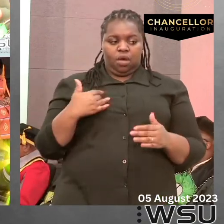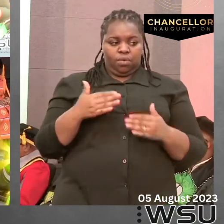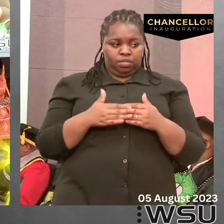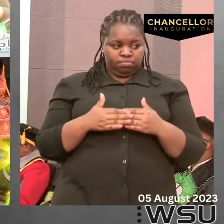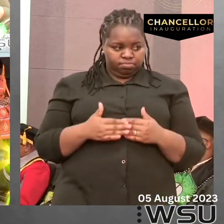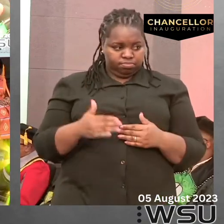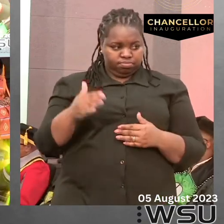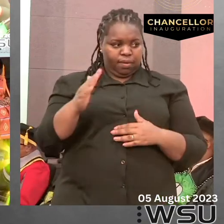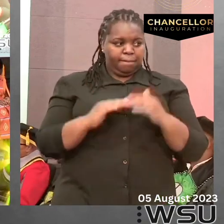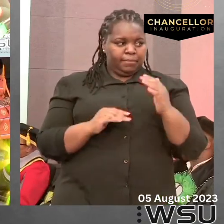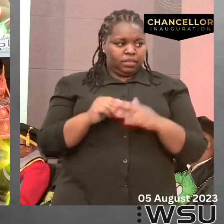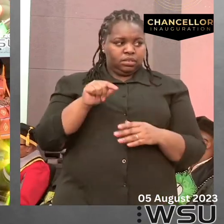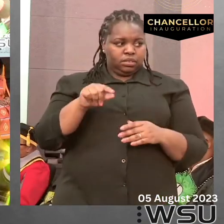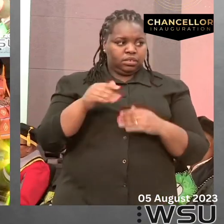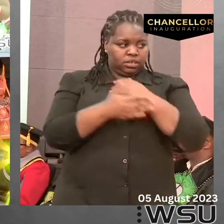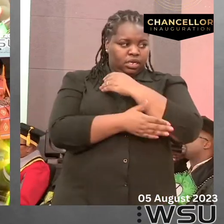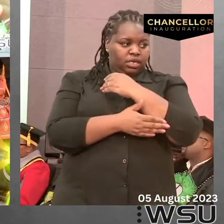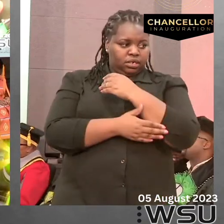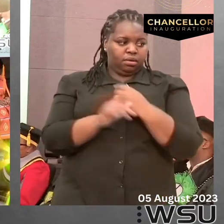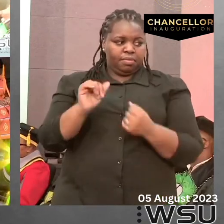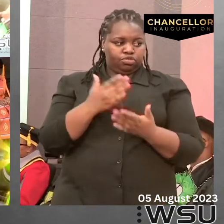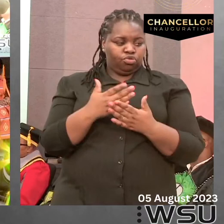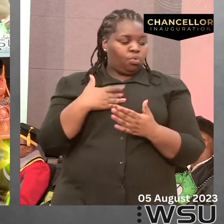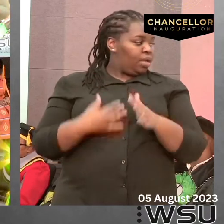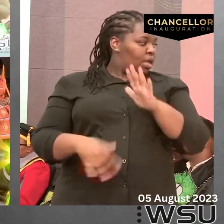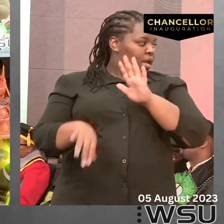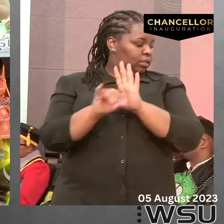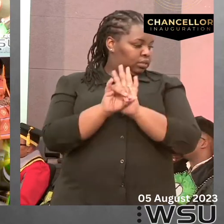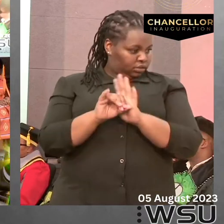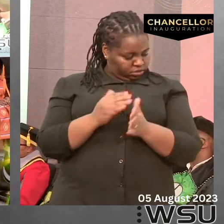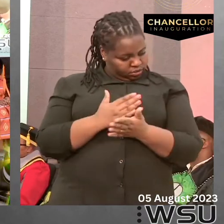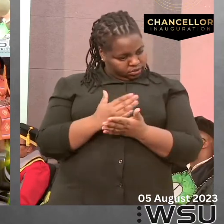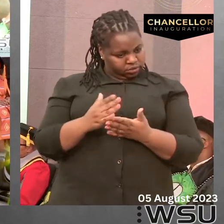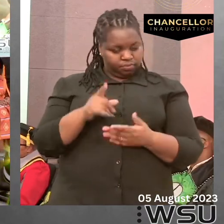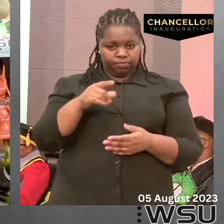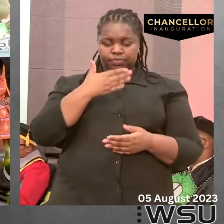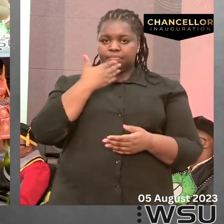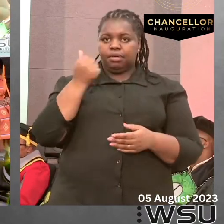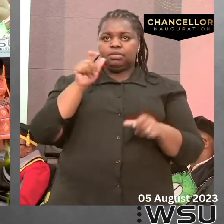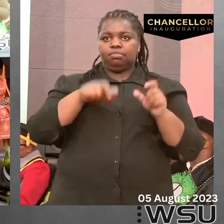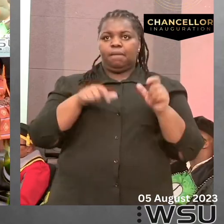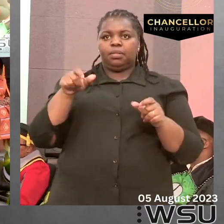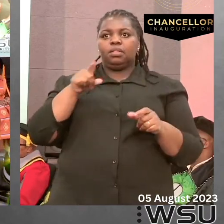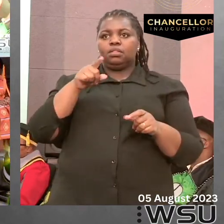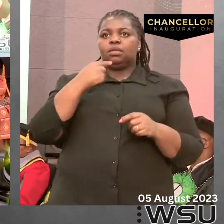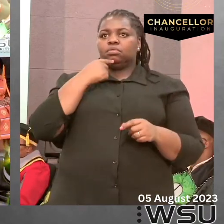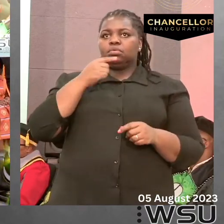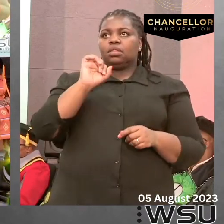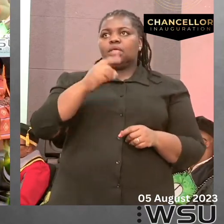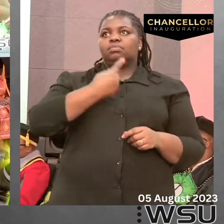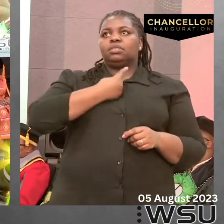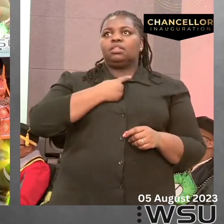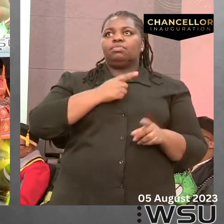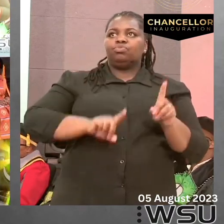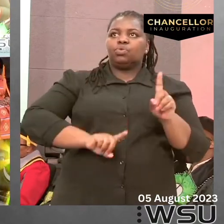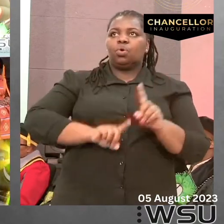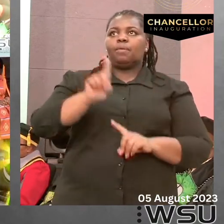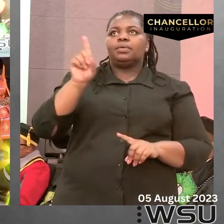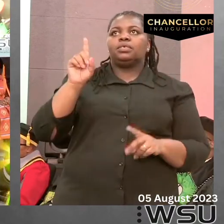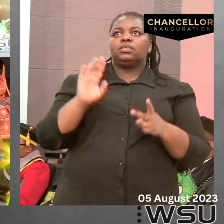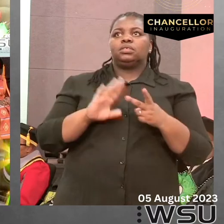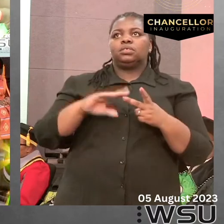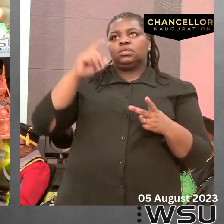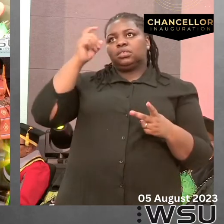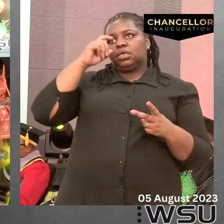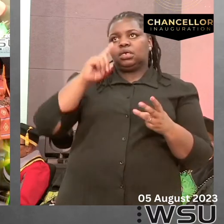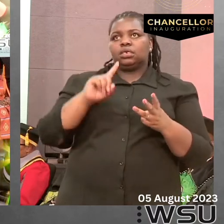rebuild this country. We'll have to identify some of our best people who have distinguished themselves in terms of competence, in terms of